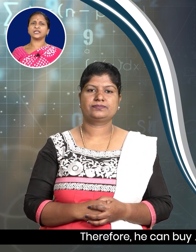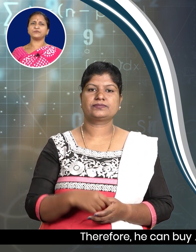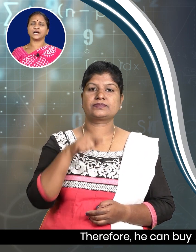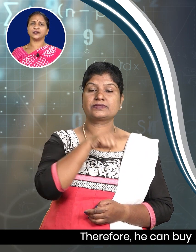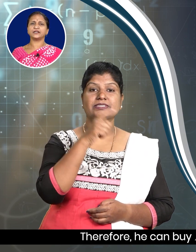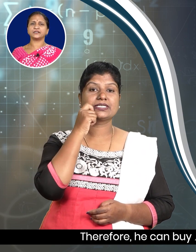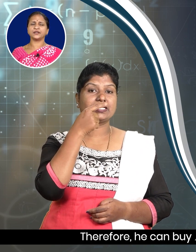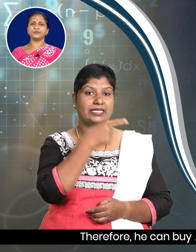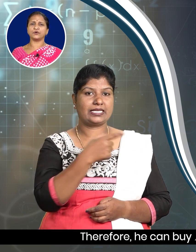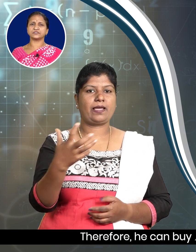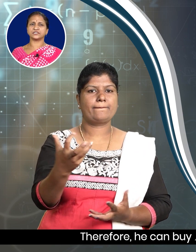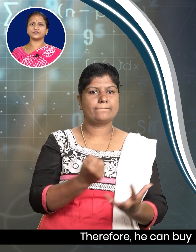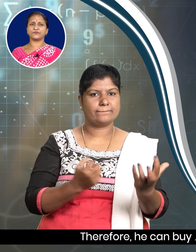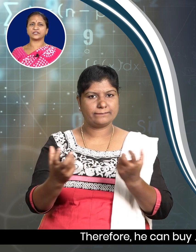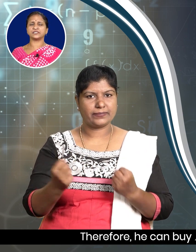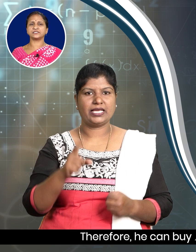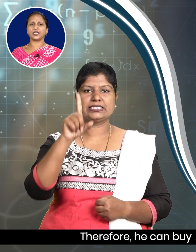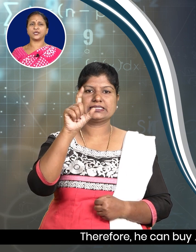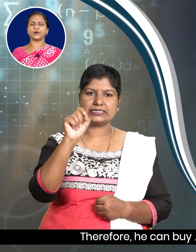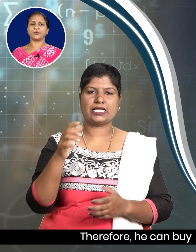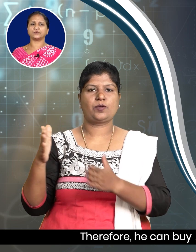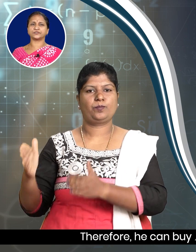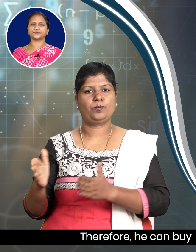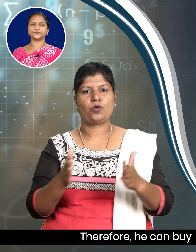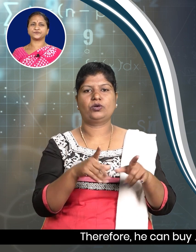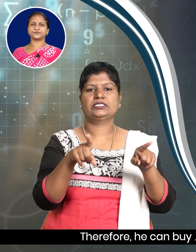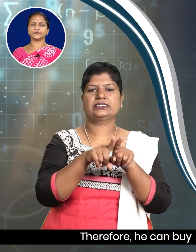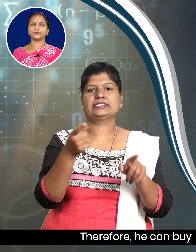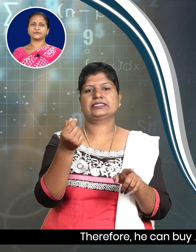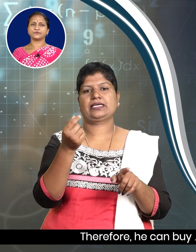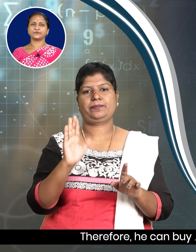he can buy 10 boxes for the same amount.